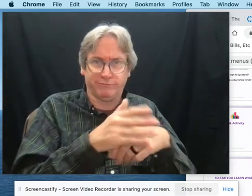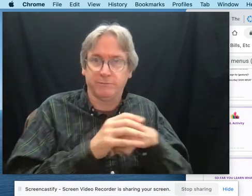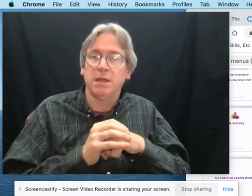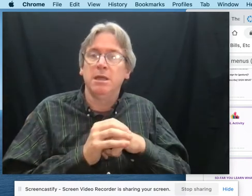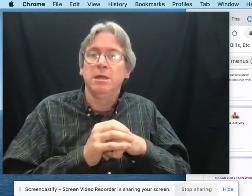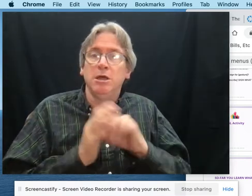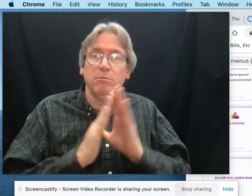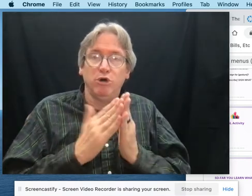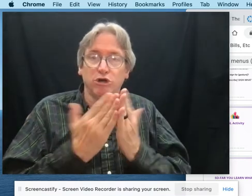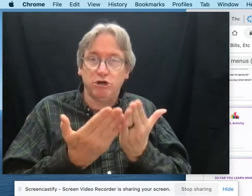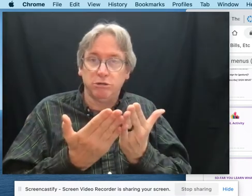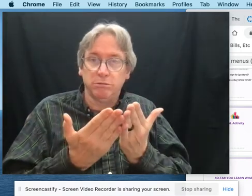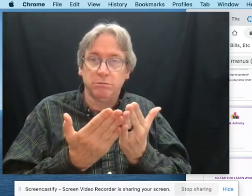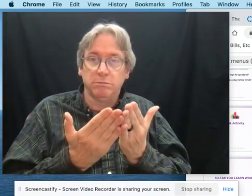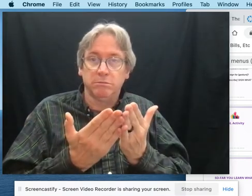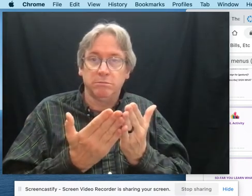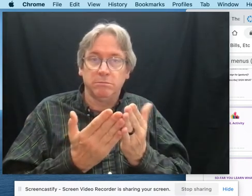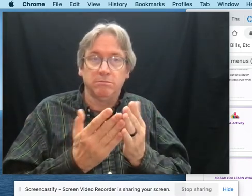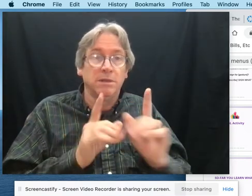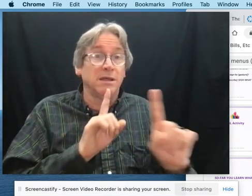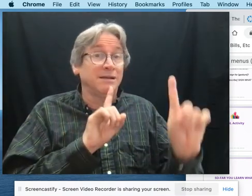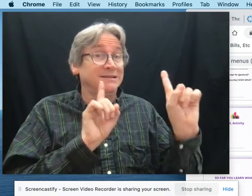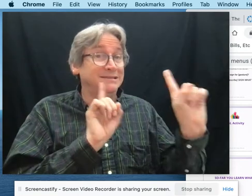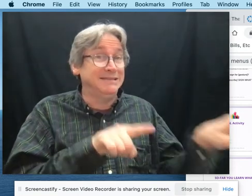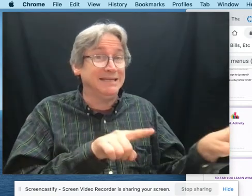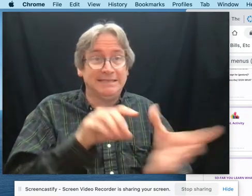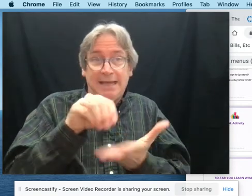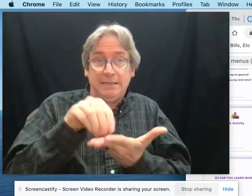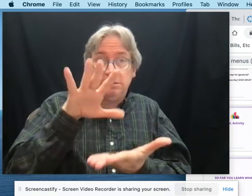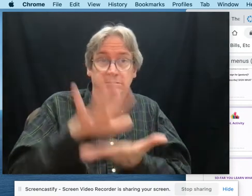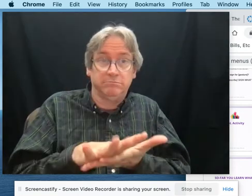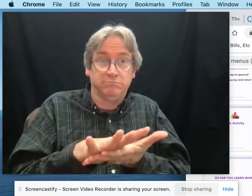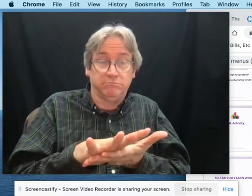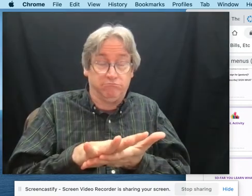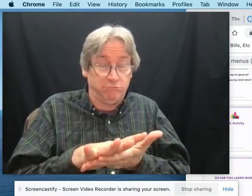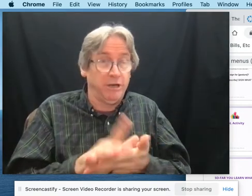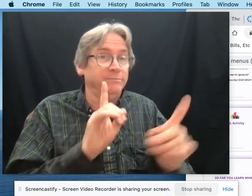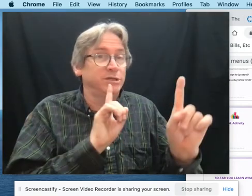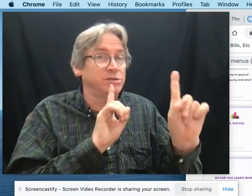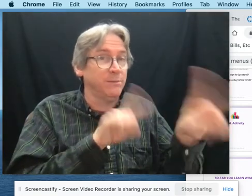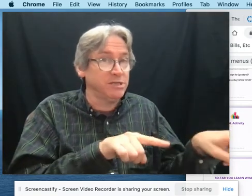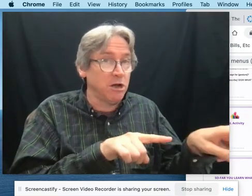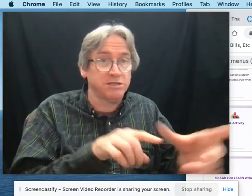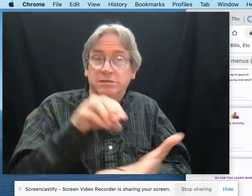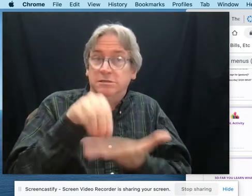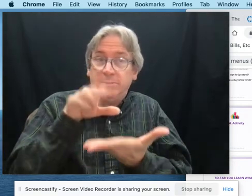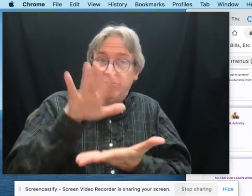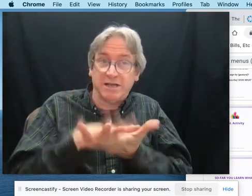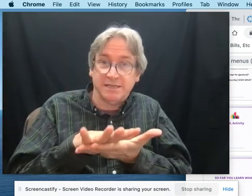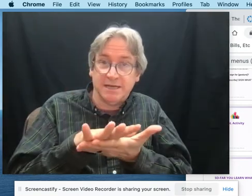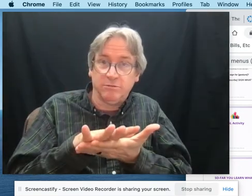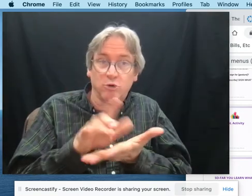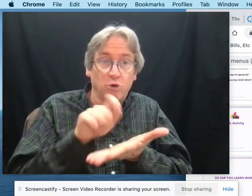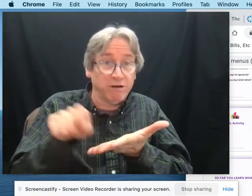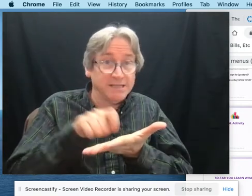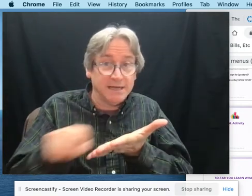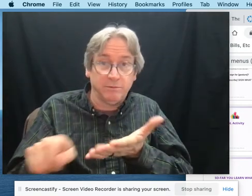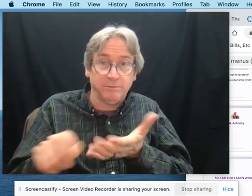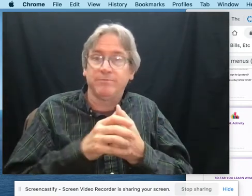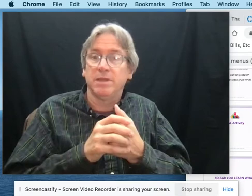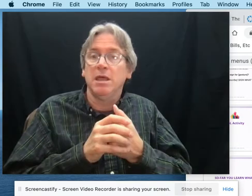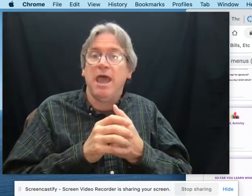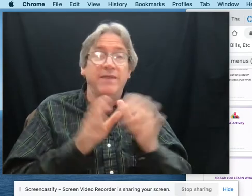Book. Dictate. right? So someone talks, someone writes it down or writes